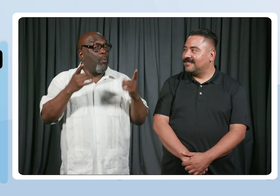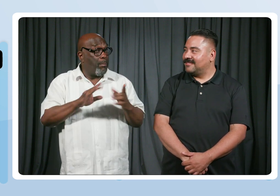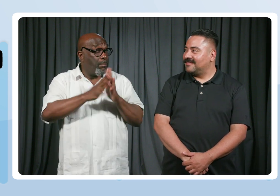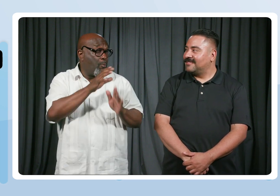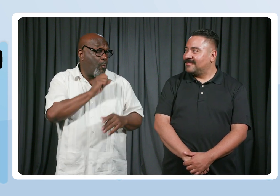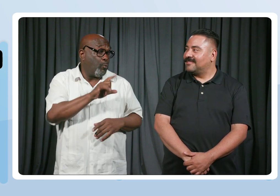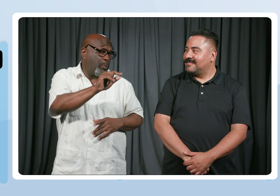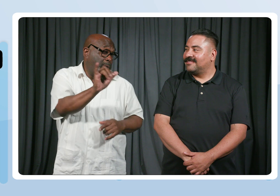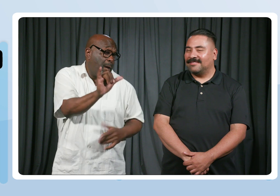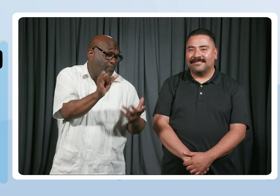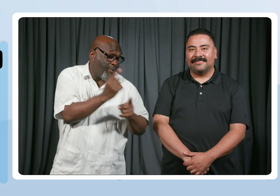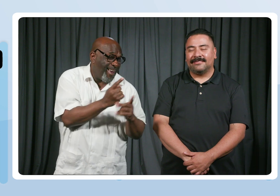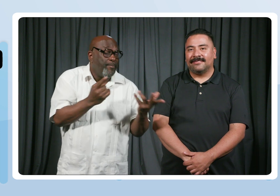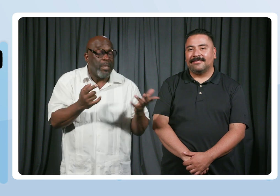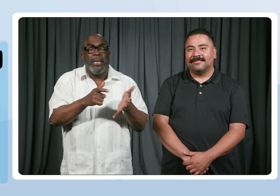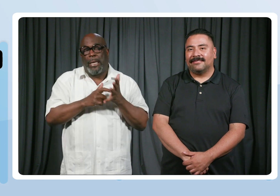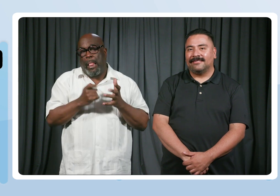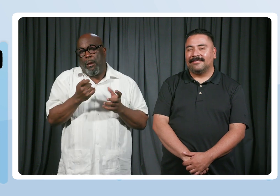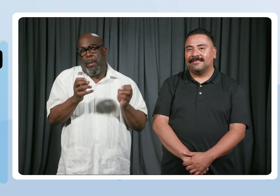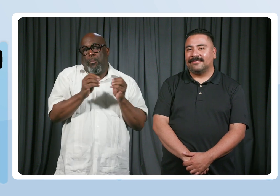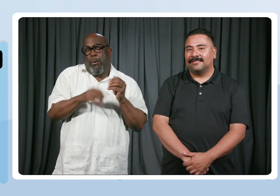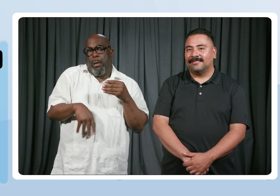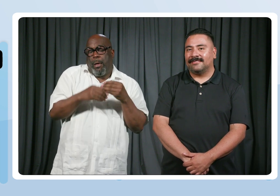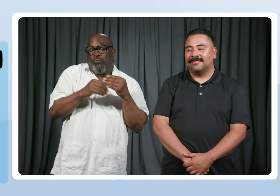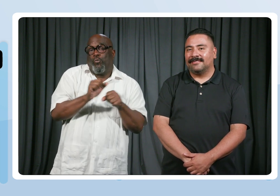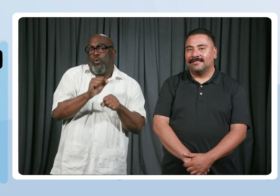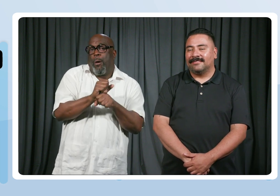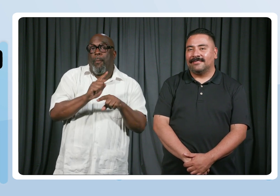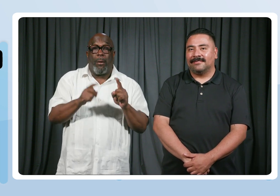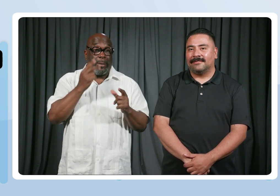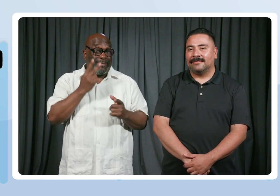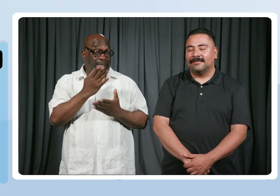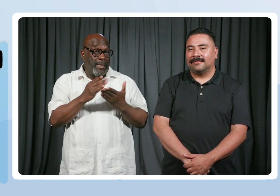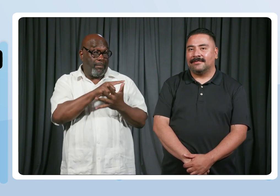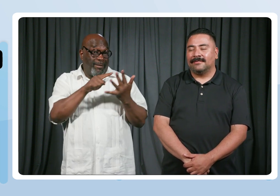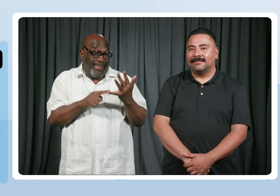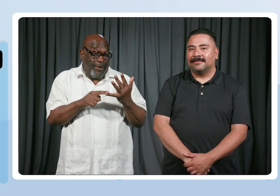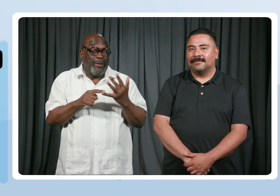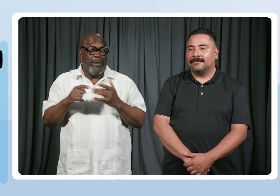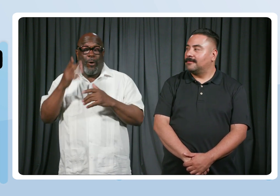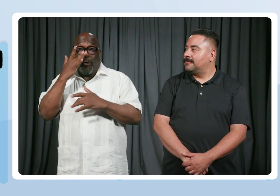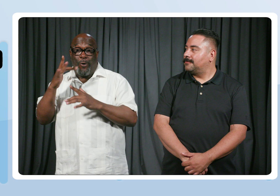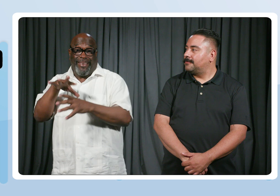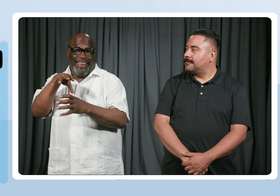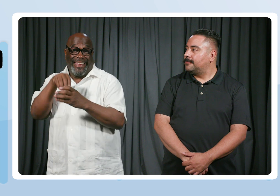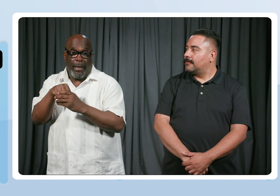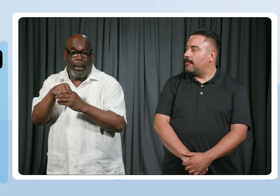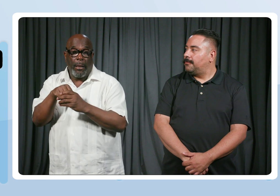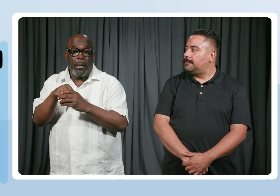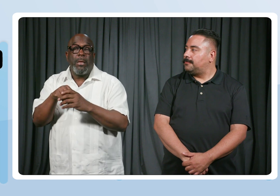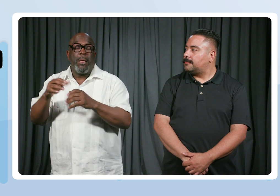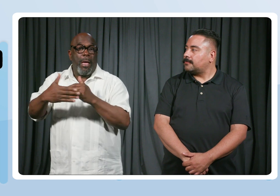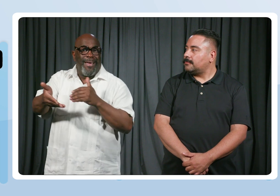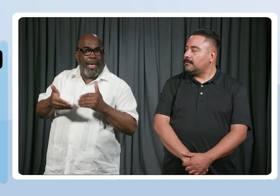right? And so it takes a little extra effort, but we've seen a lot of these early adopter corporations then have young people stay with that company